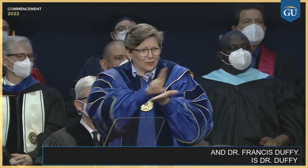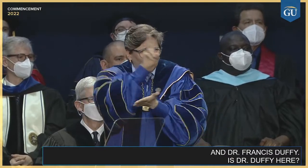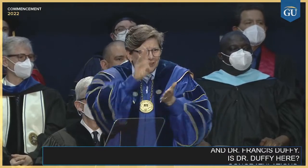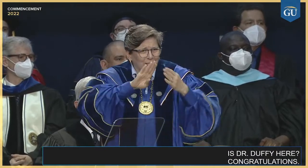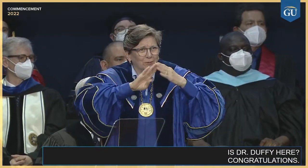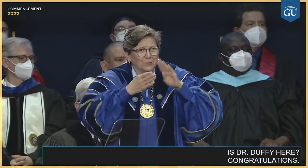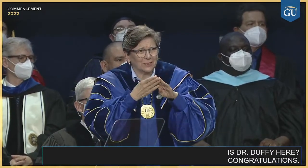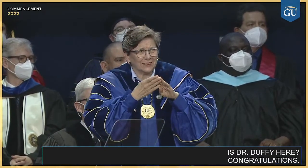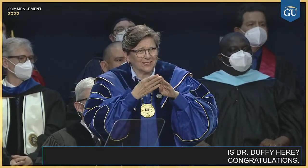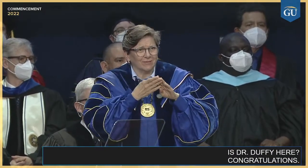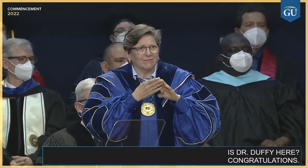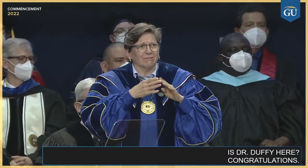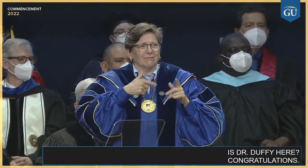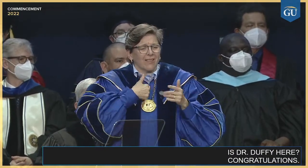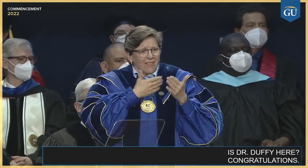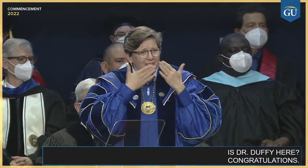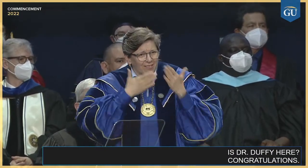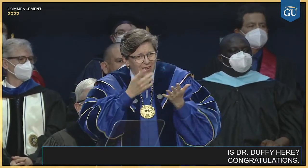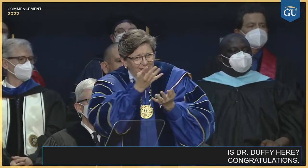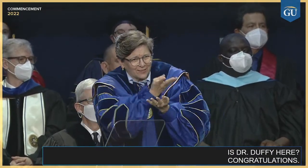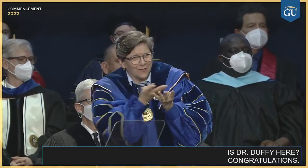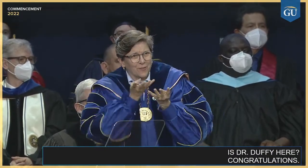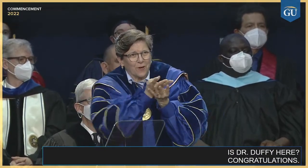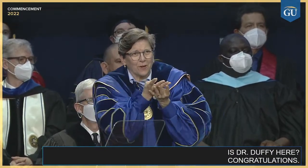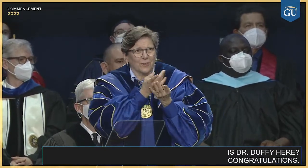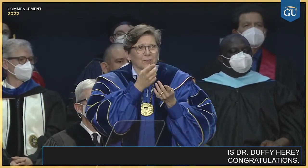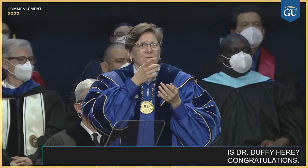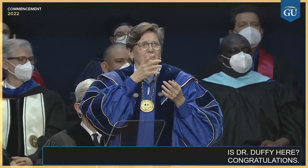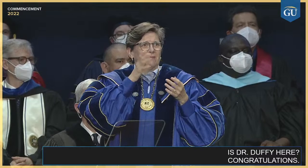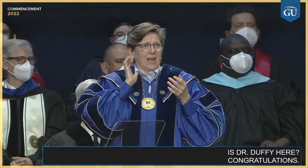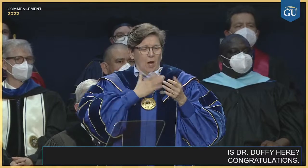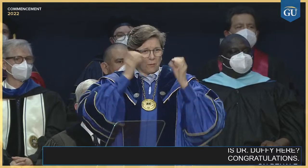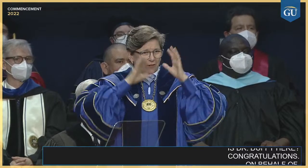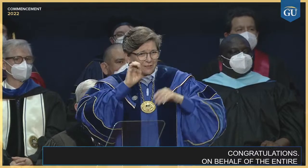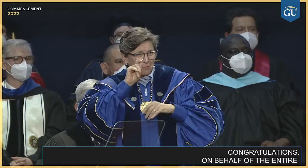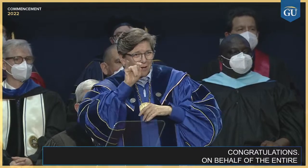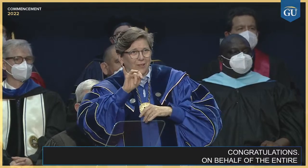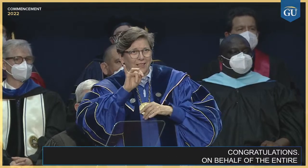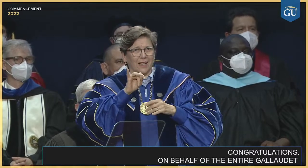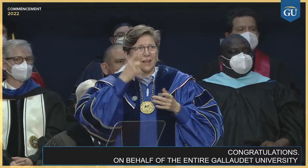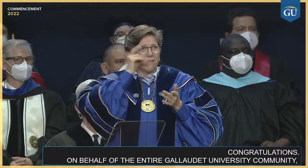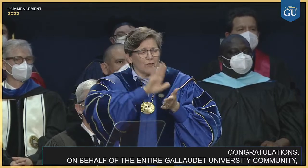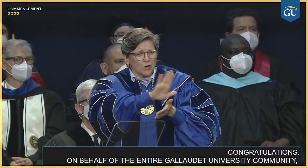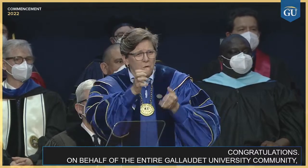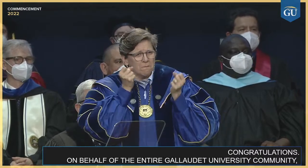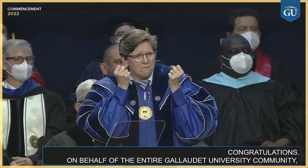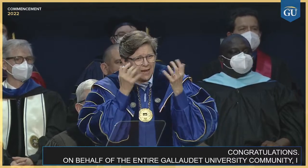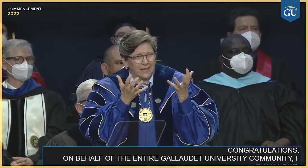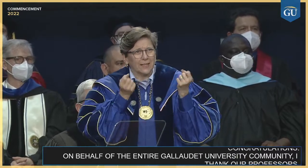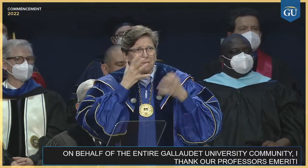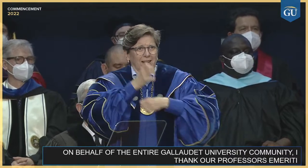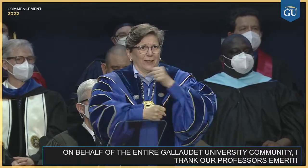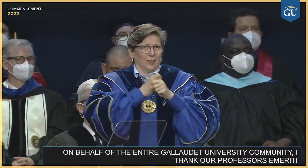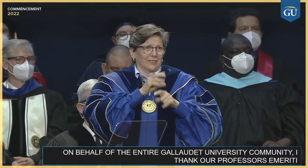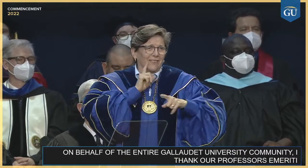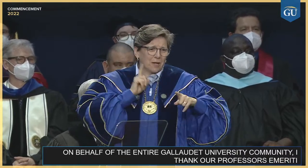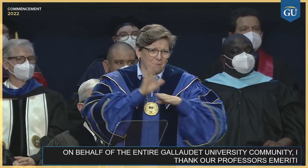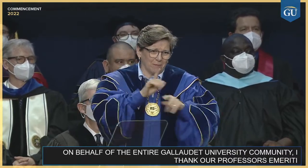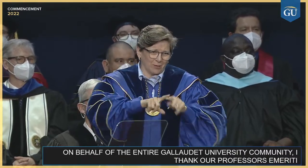On behalf of the entire Gallaudet University community, I thank our professors emeriti for your many years of